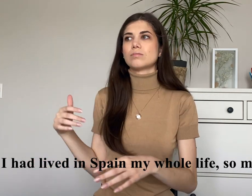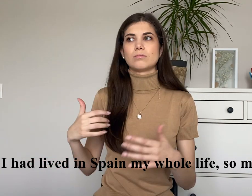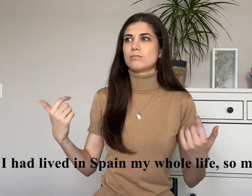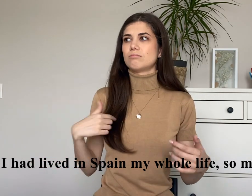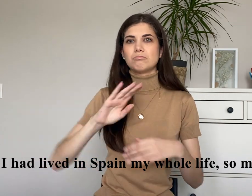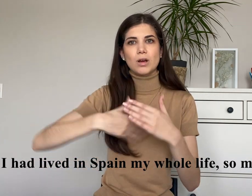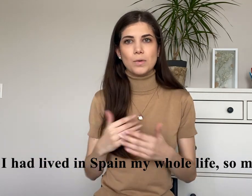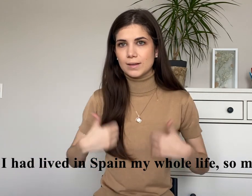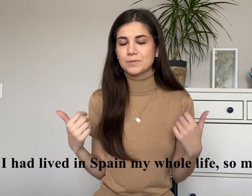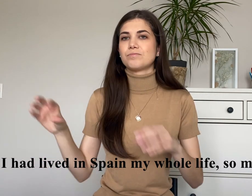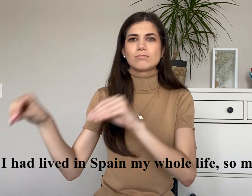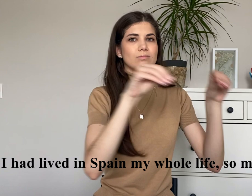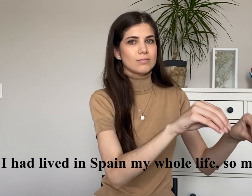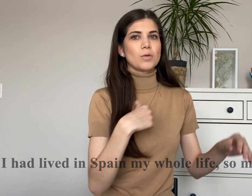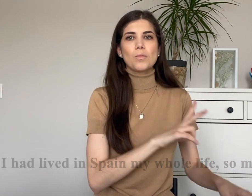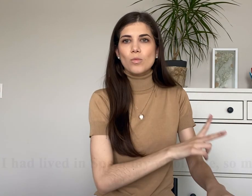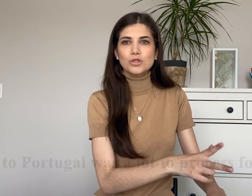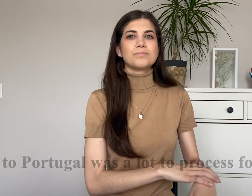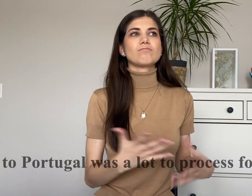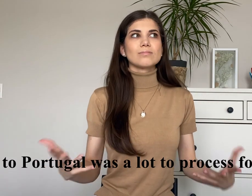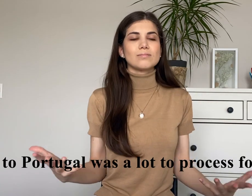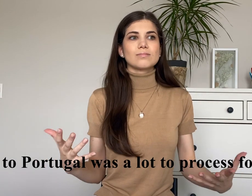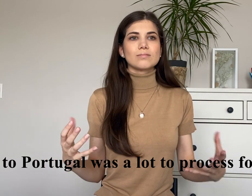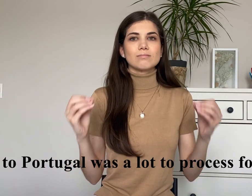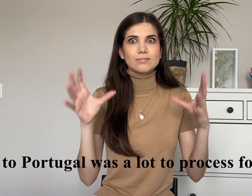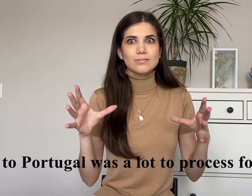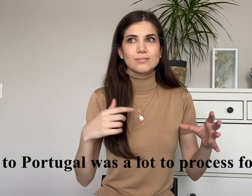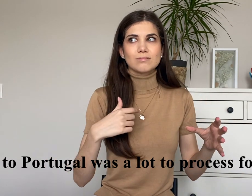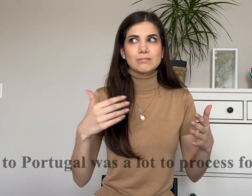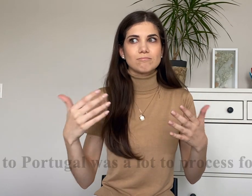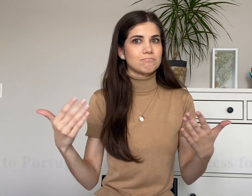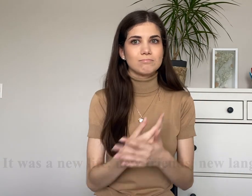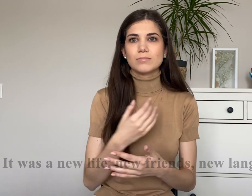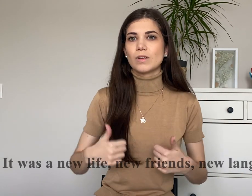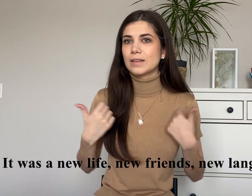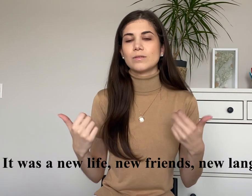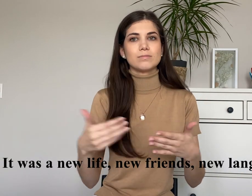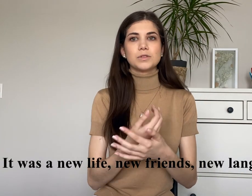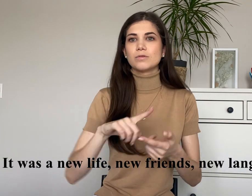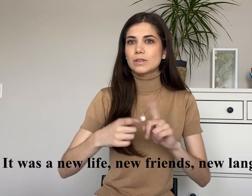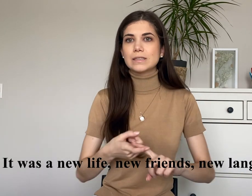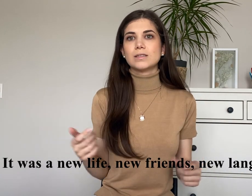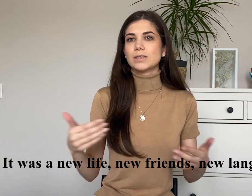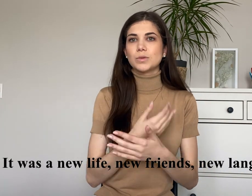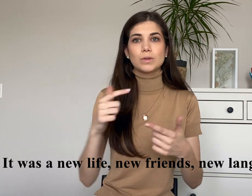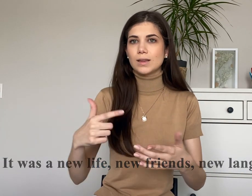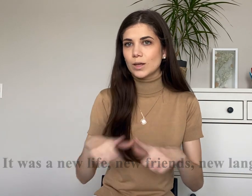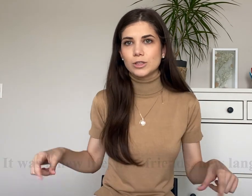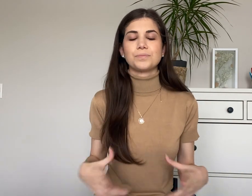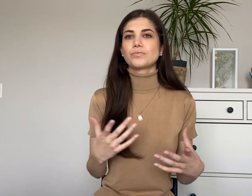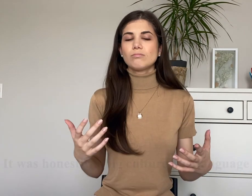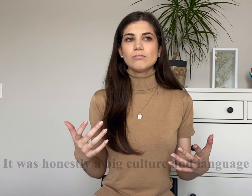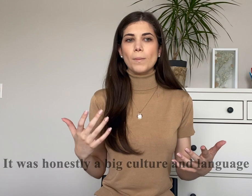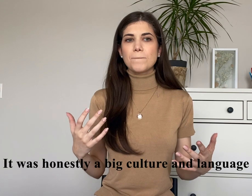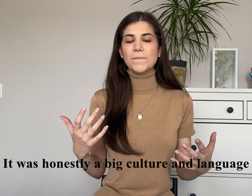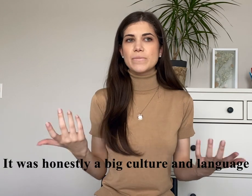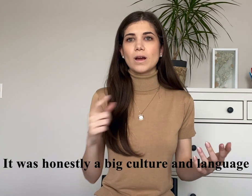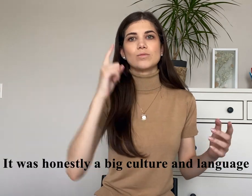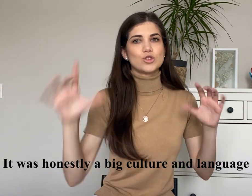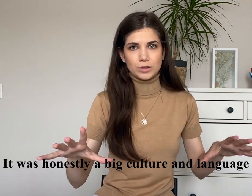life, so moving to Portugal was a lot to process for me. It was a new life, new friends, new language. It was honestly a